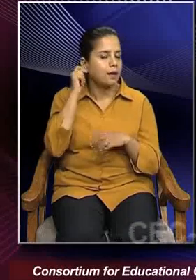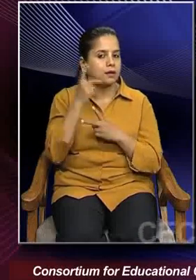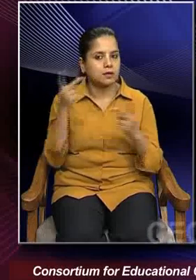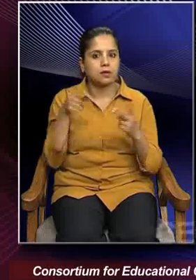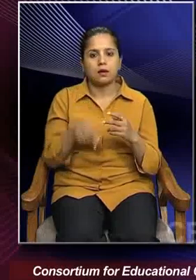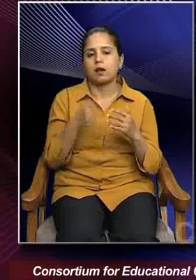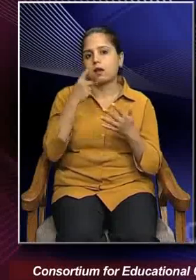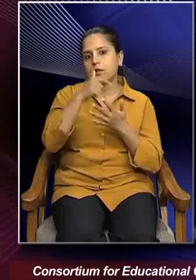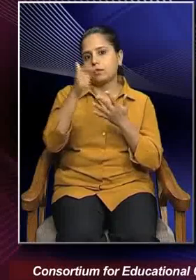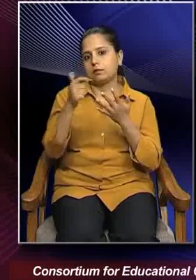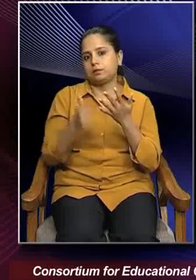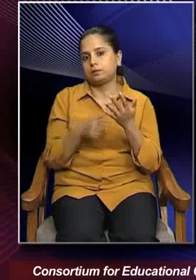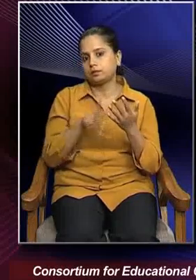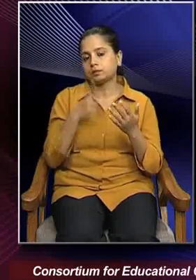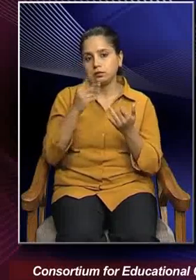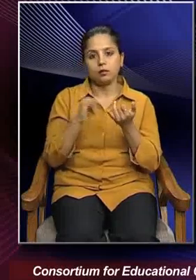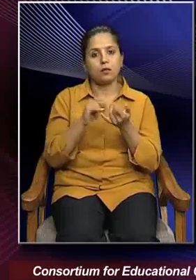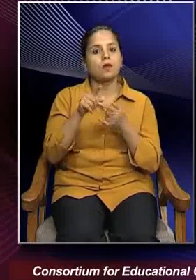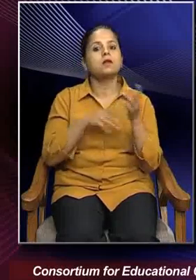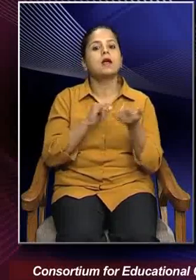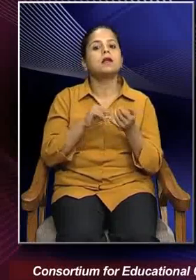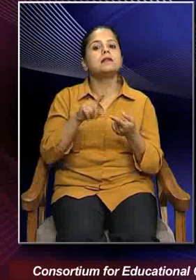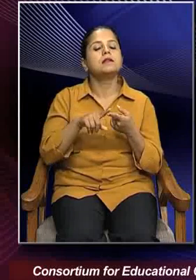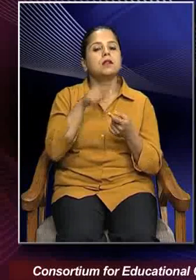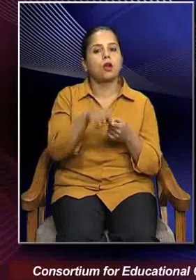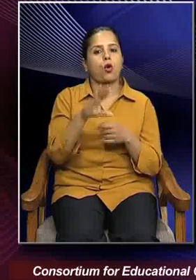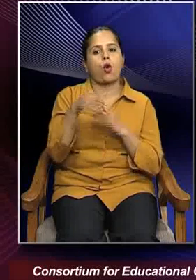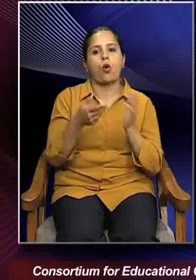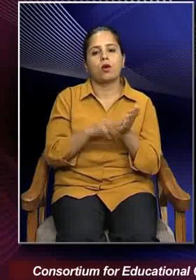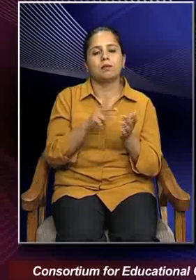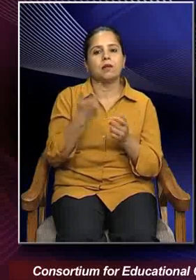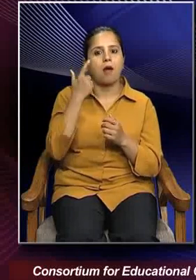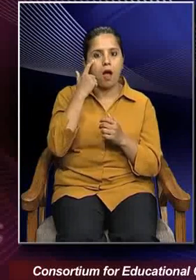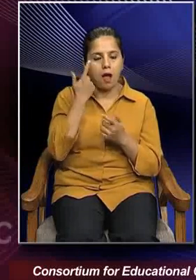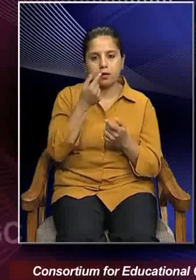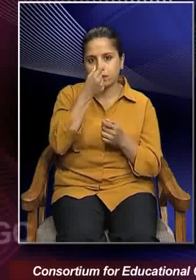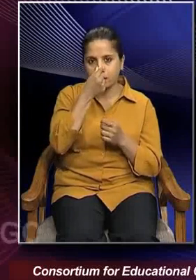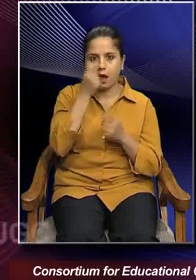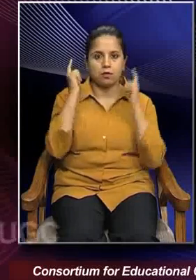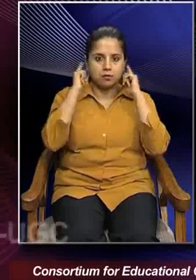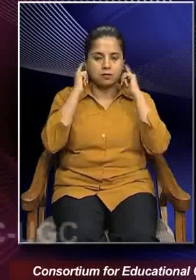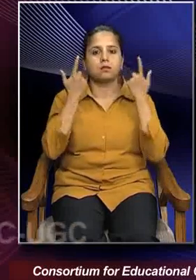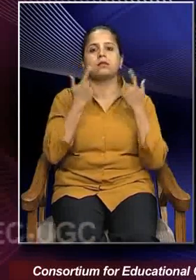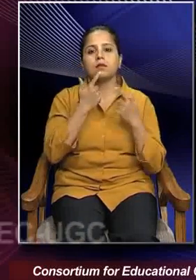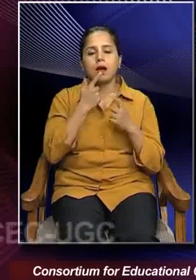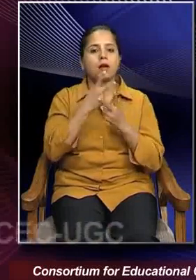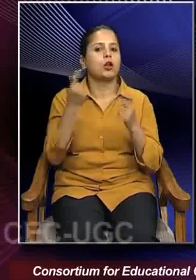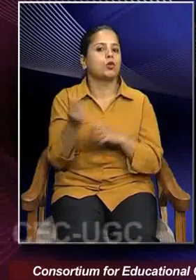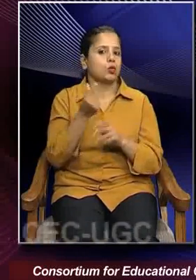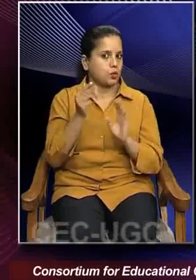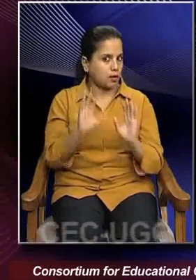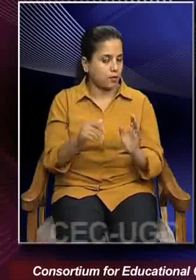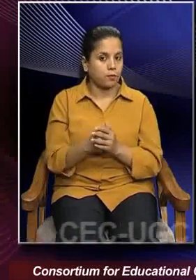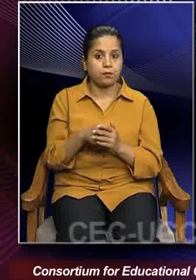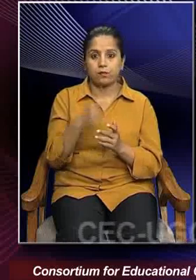various sense organs which are perceiving these qualities. So, these sense